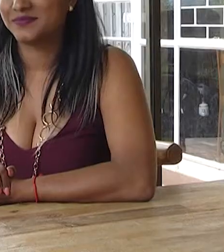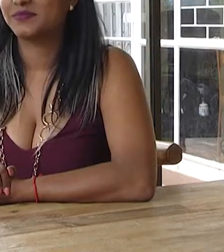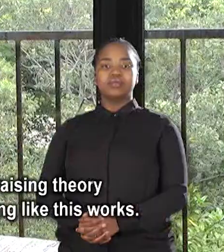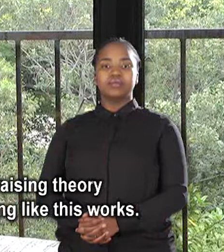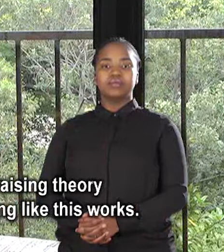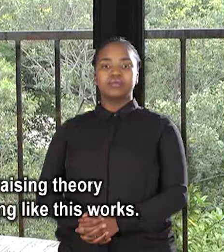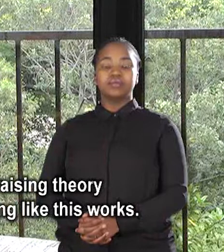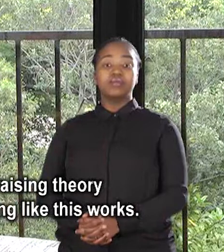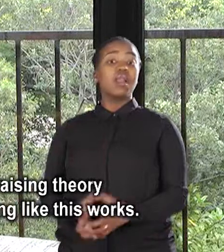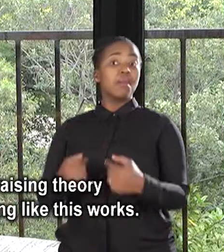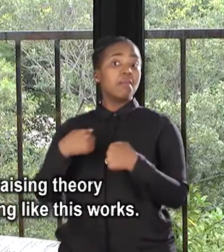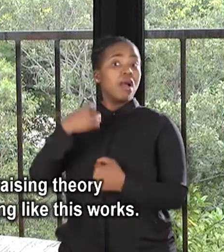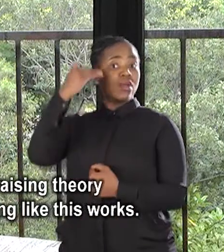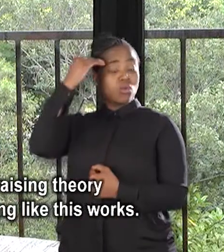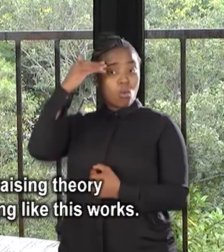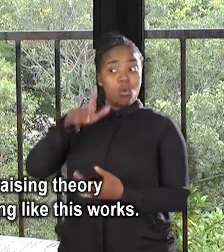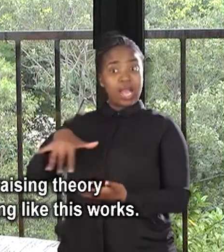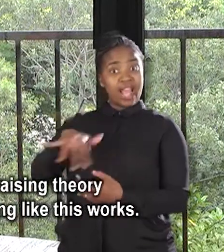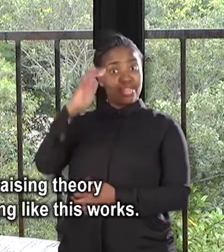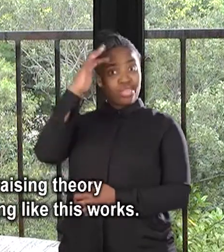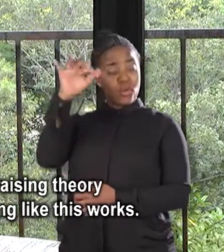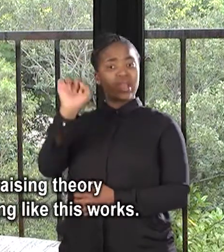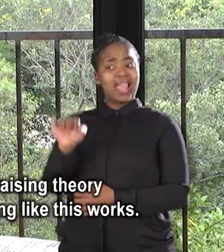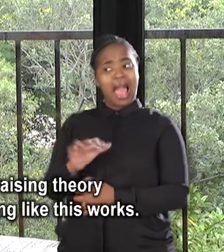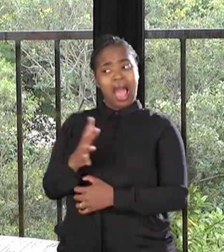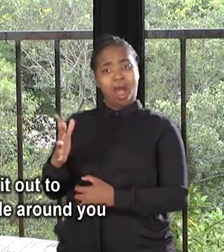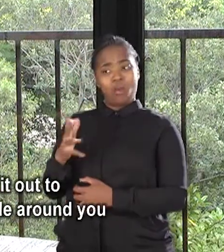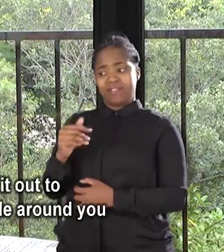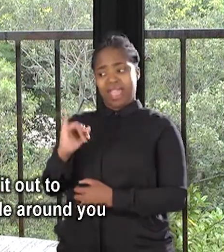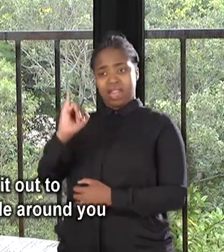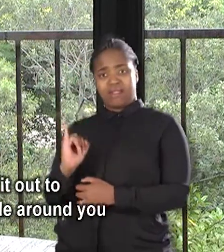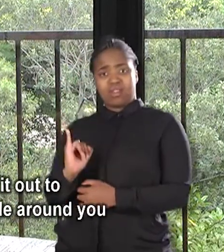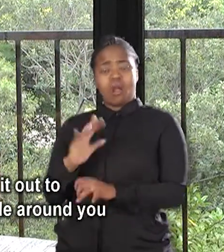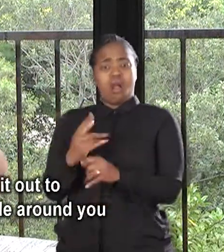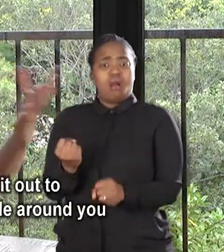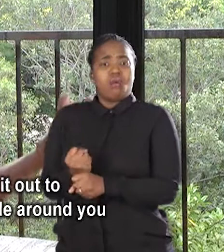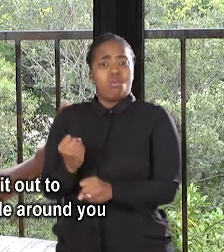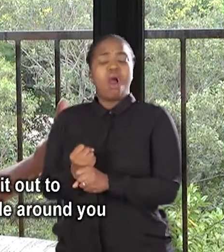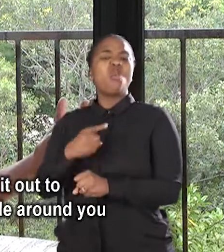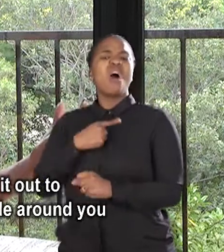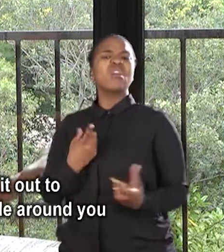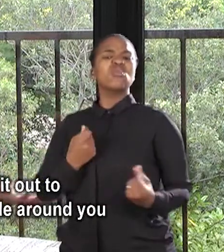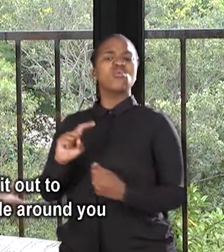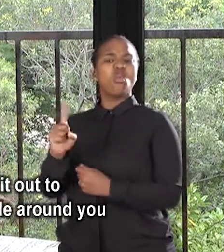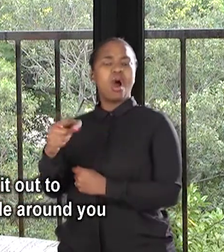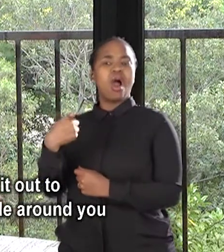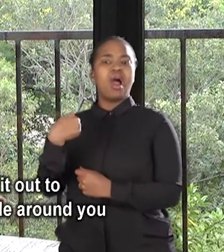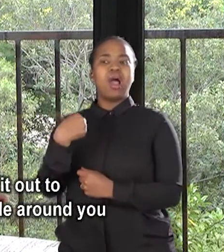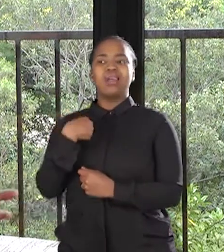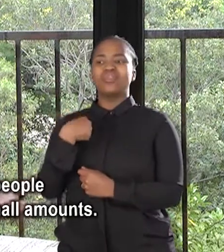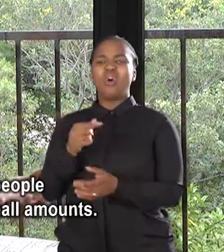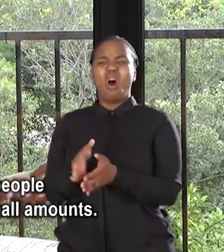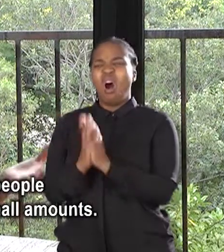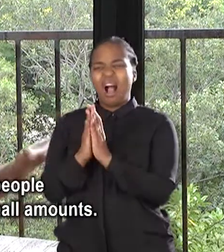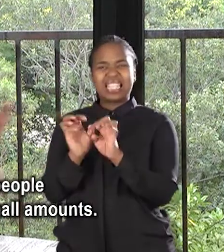them. I knew the fundraising theory behind how something like this works, and how it works is you throw it out to the pool of people around